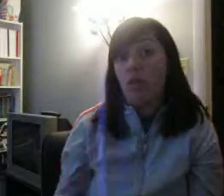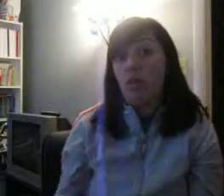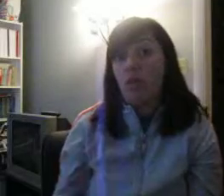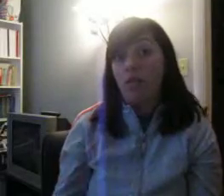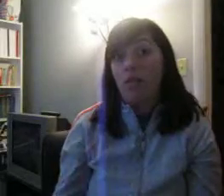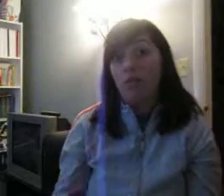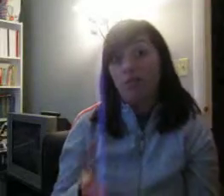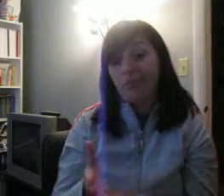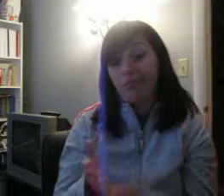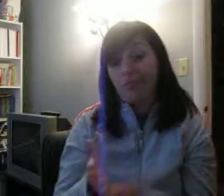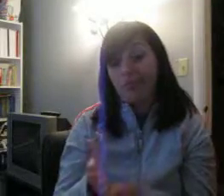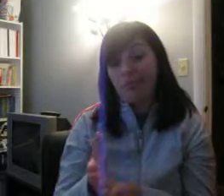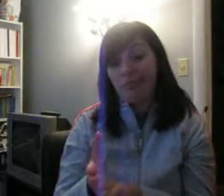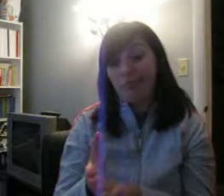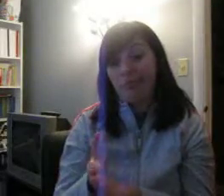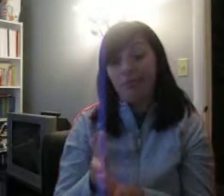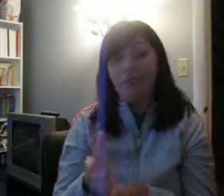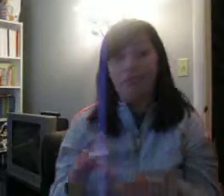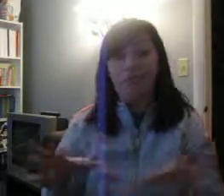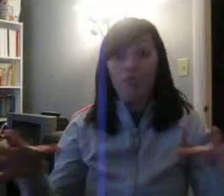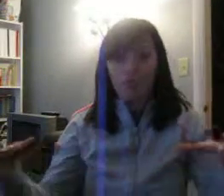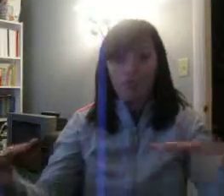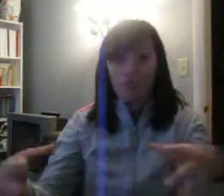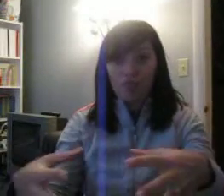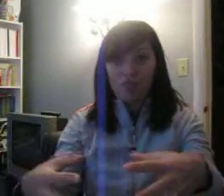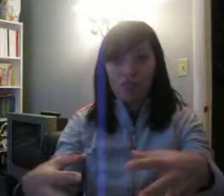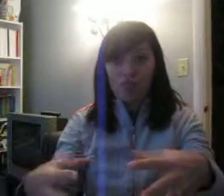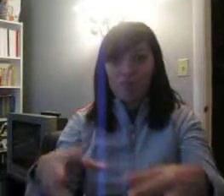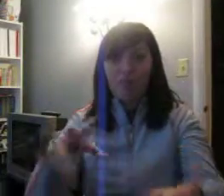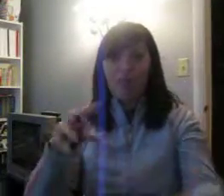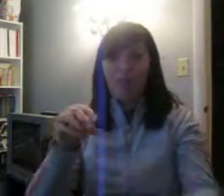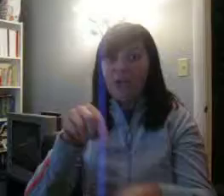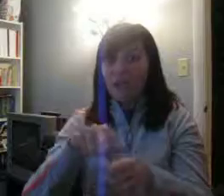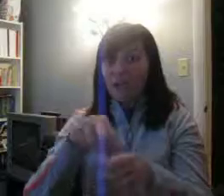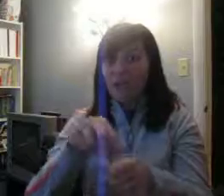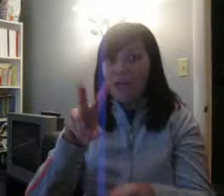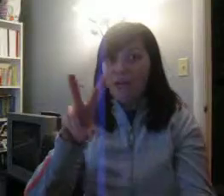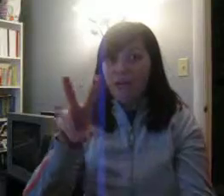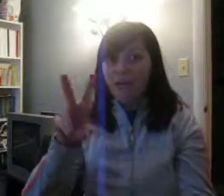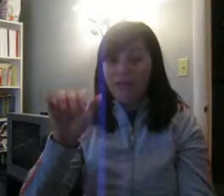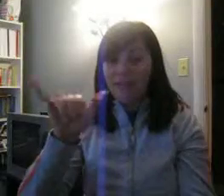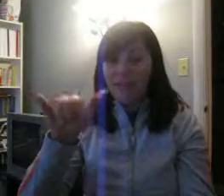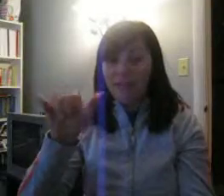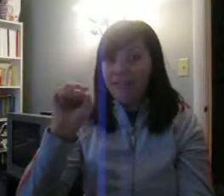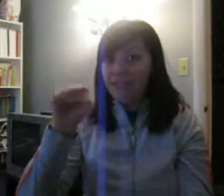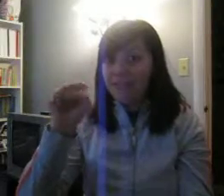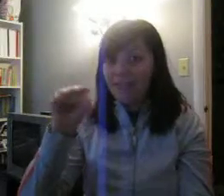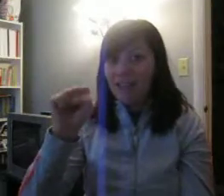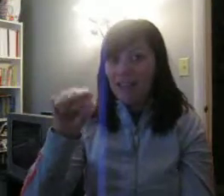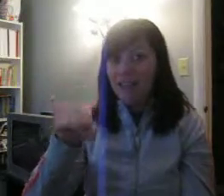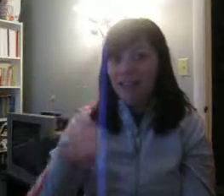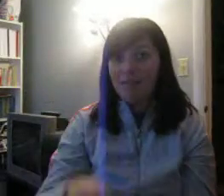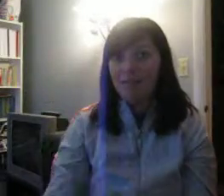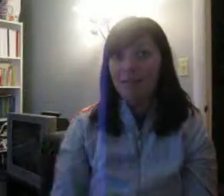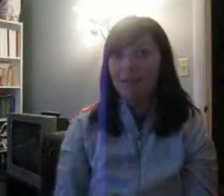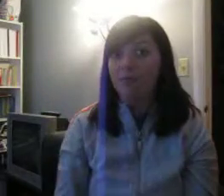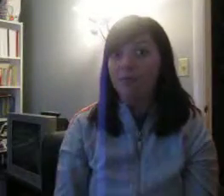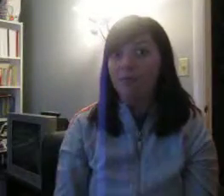happens and everybody votes yes, then that is called an override of the president's